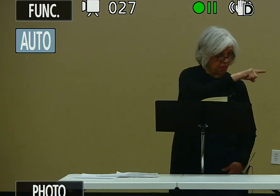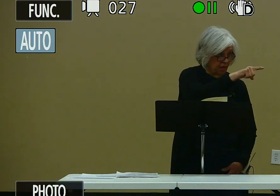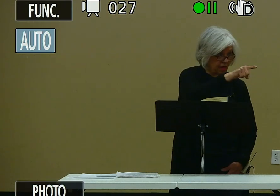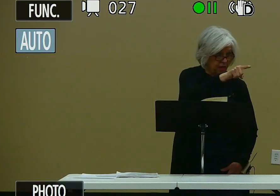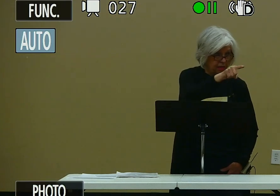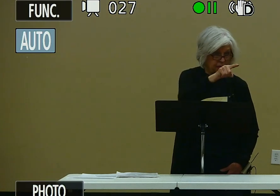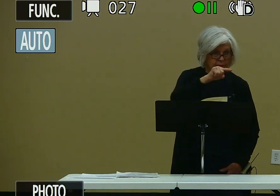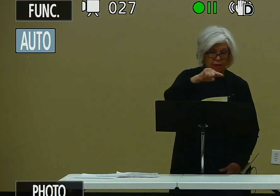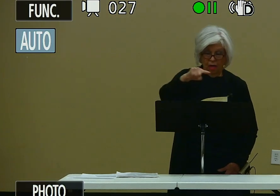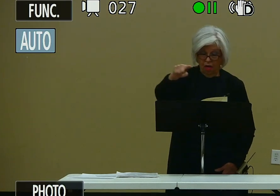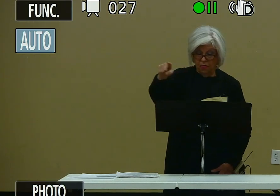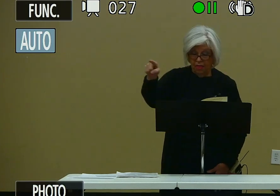The